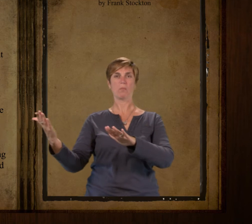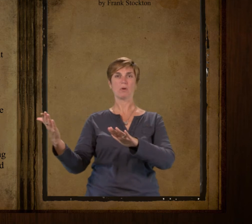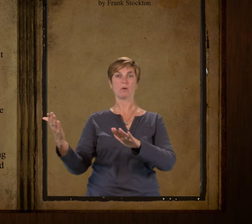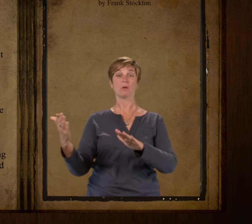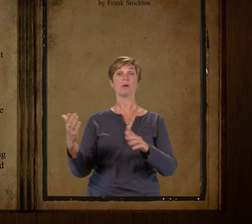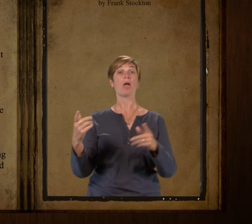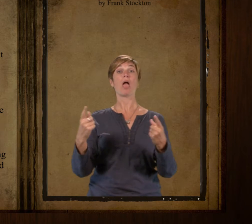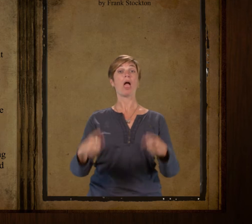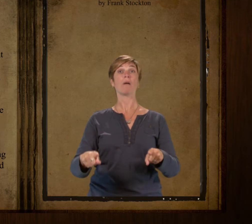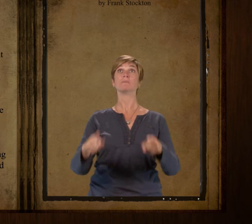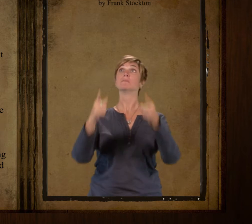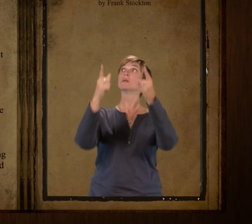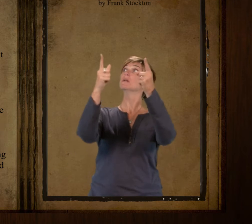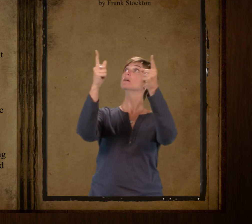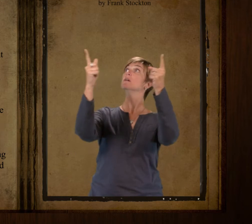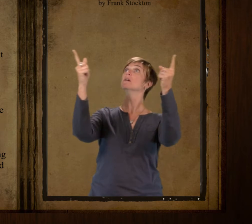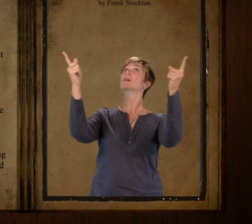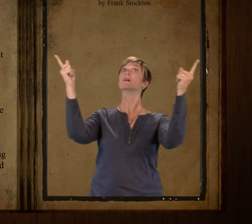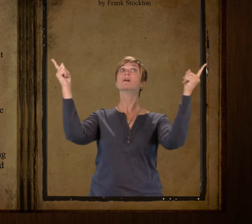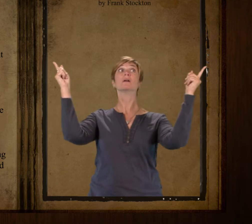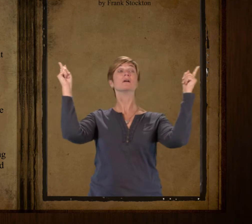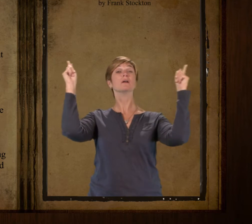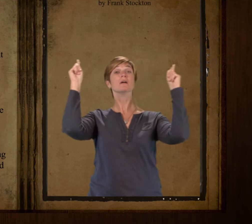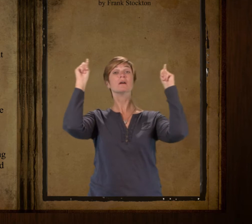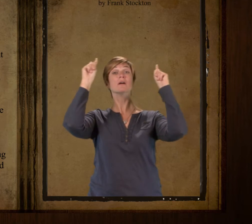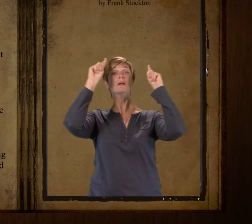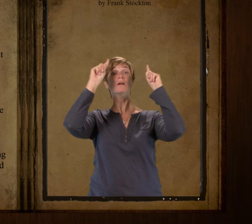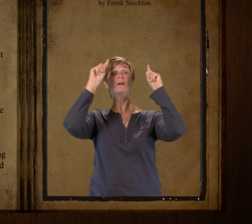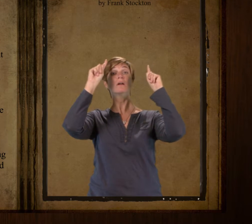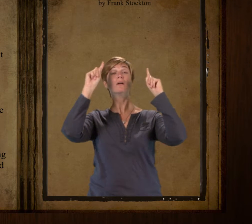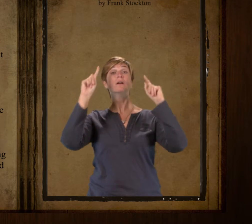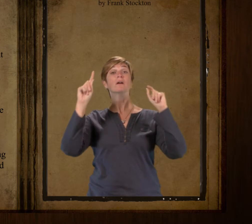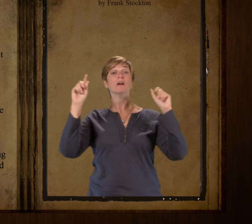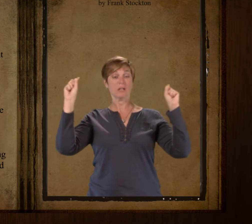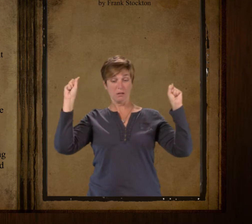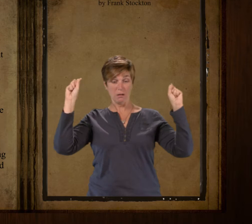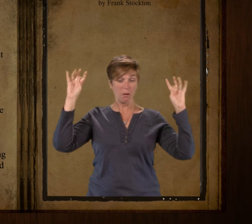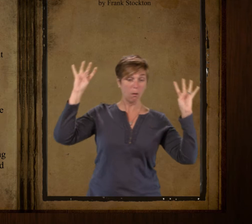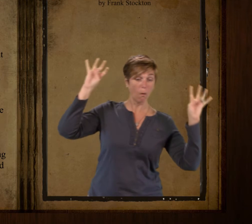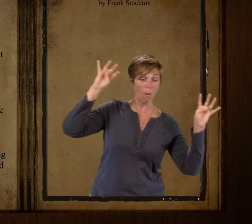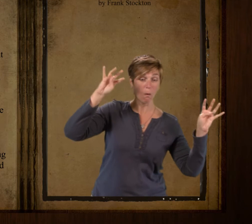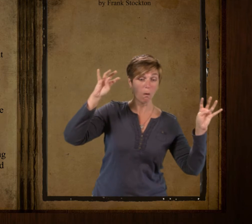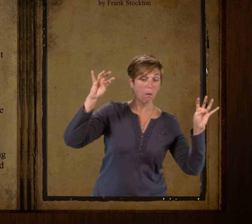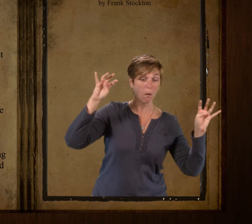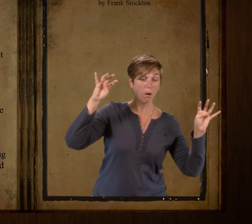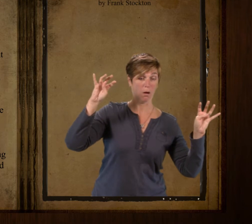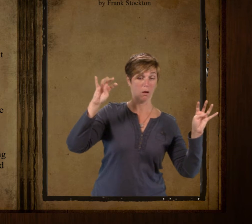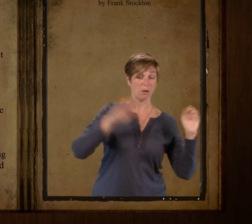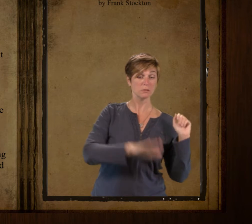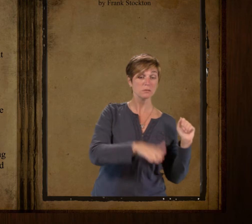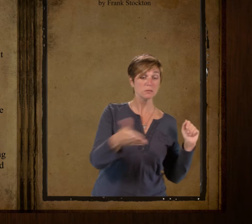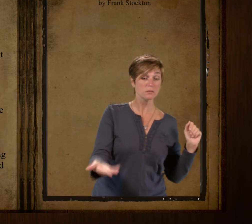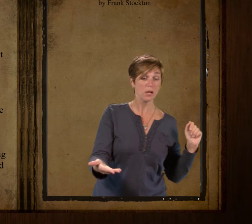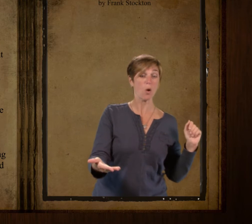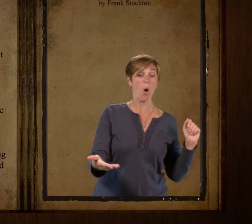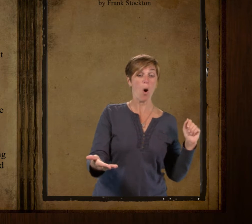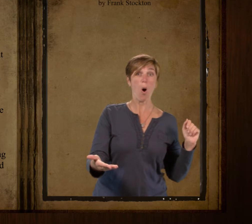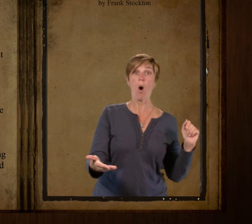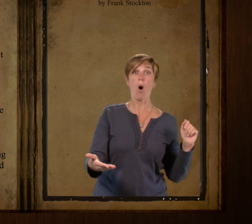cruel that could be procured, which immediately sprang upon him and tore him to